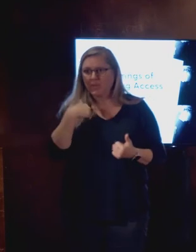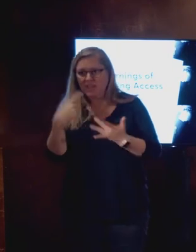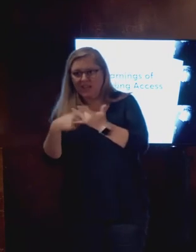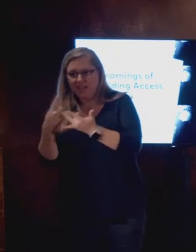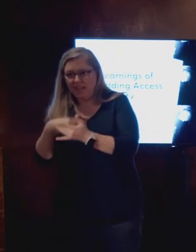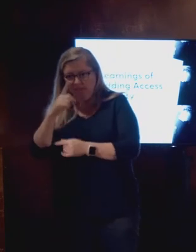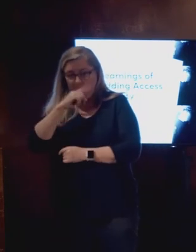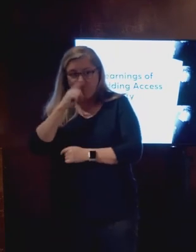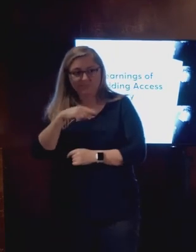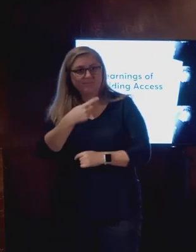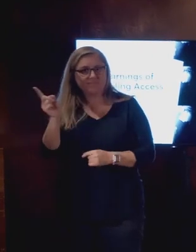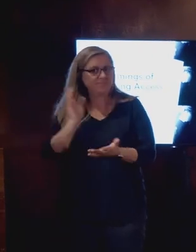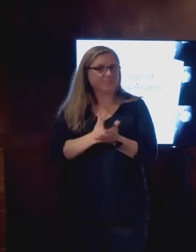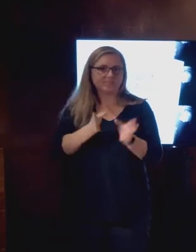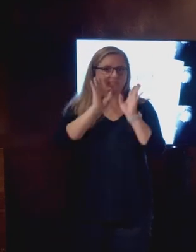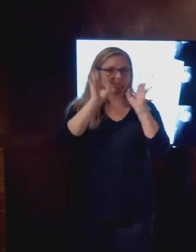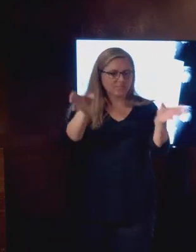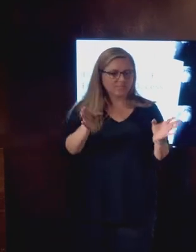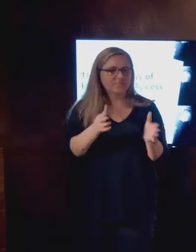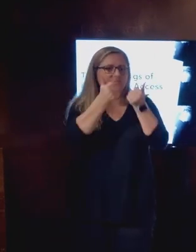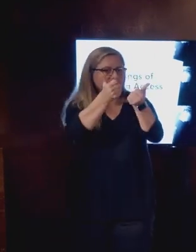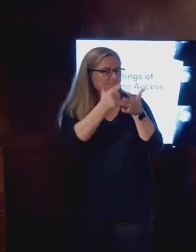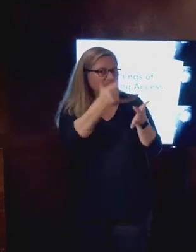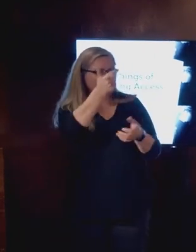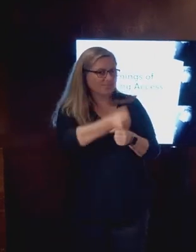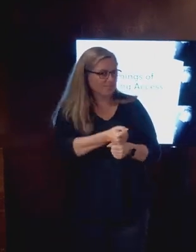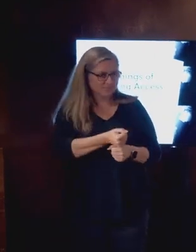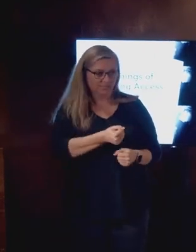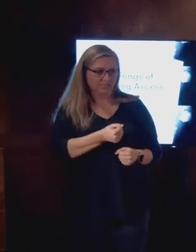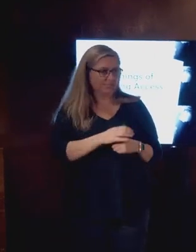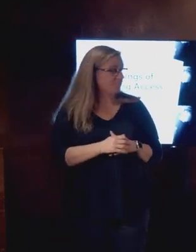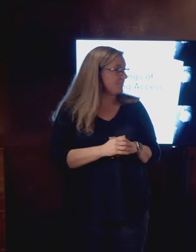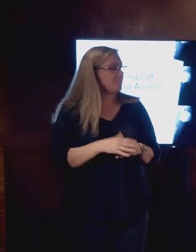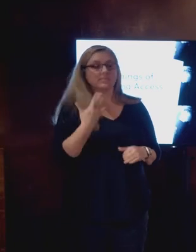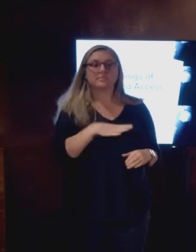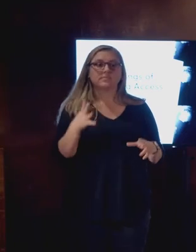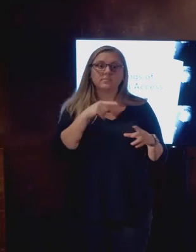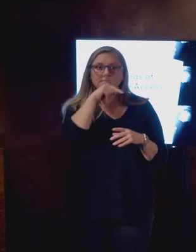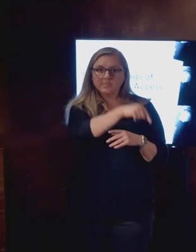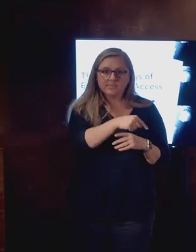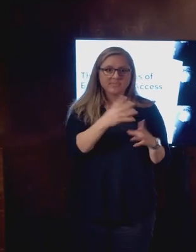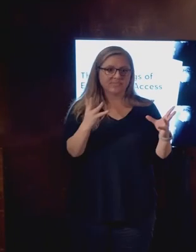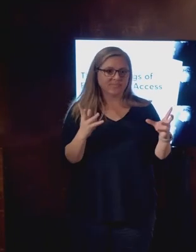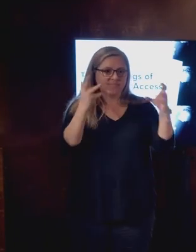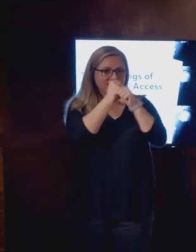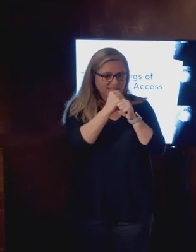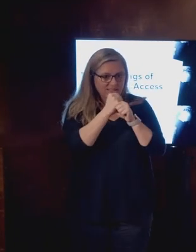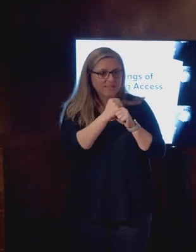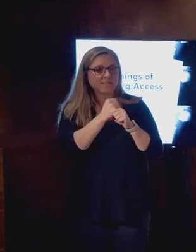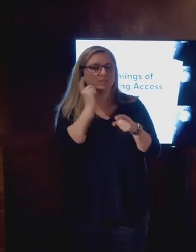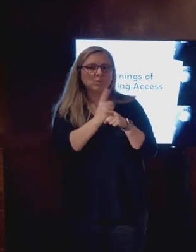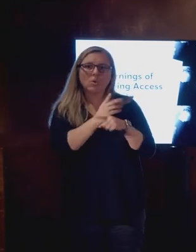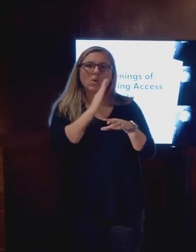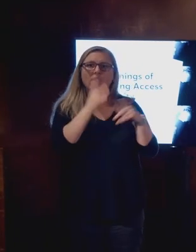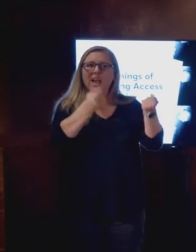It was really wonderful. And I think that's a really great example of what can be done. I want to wrap up now and talk about what's next. And we've covered a lot of the